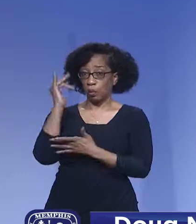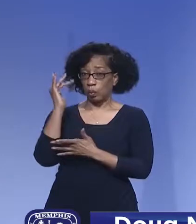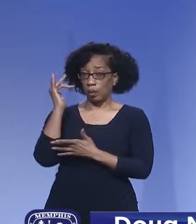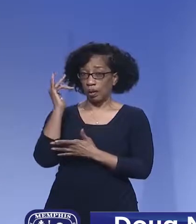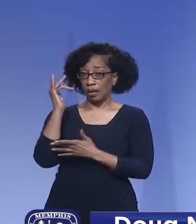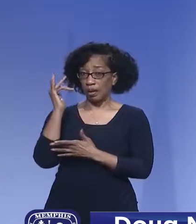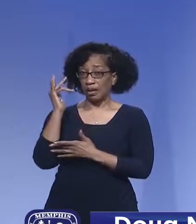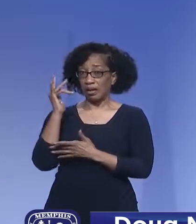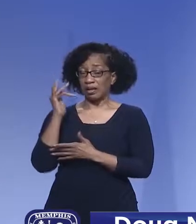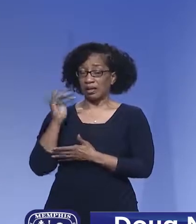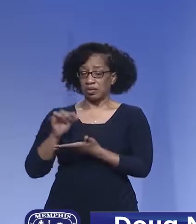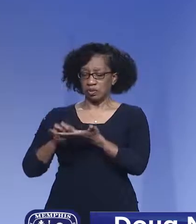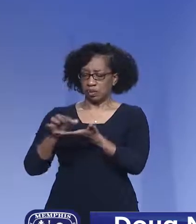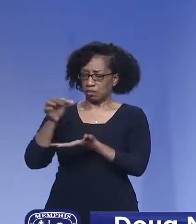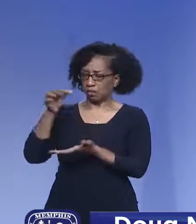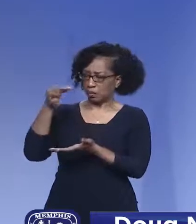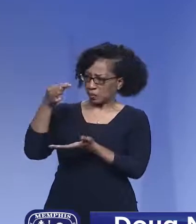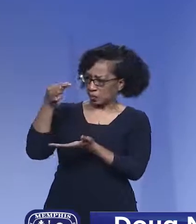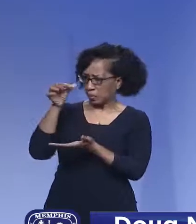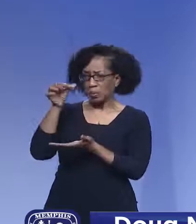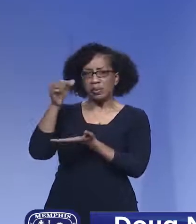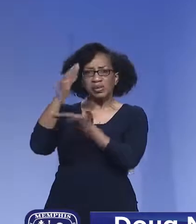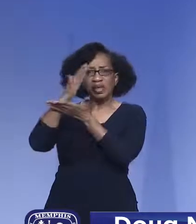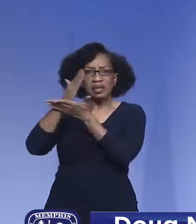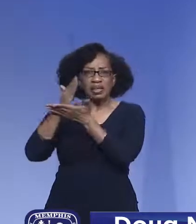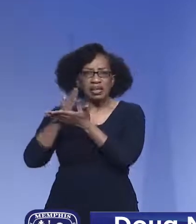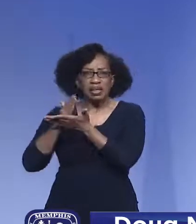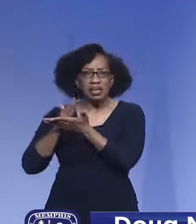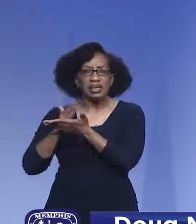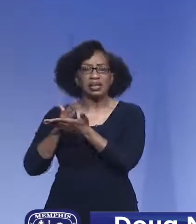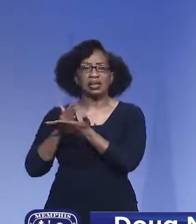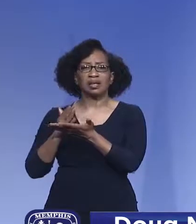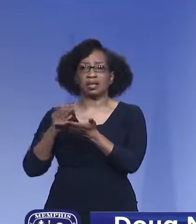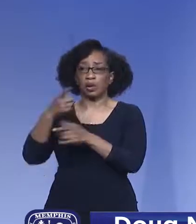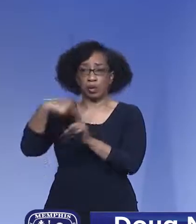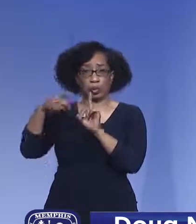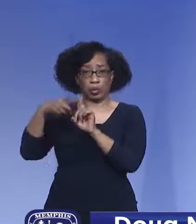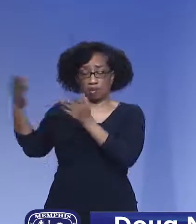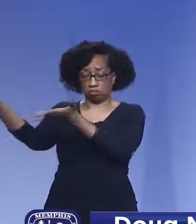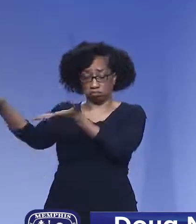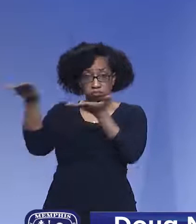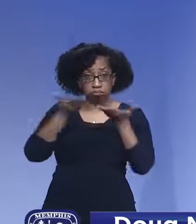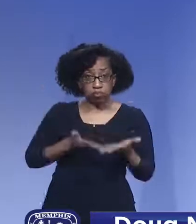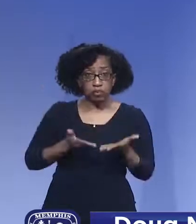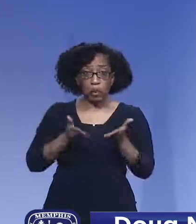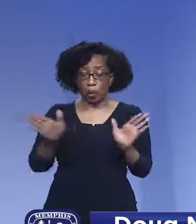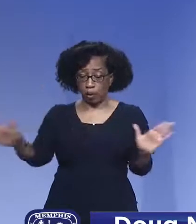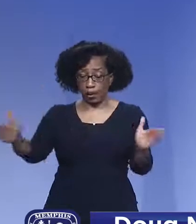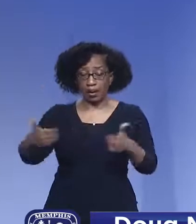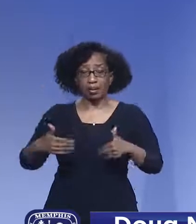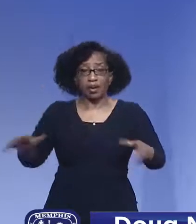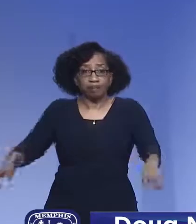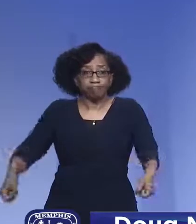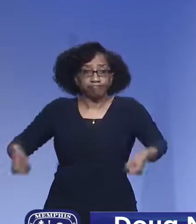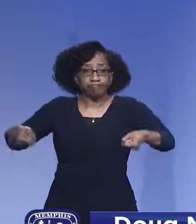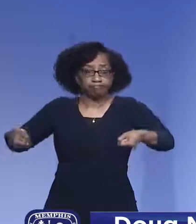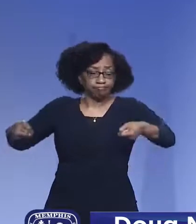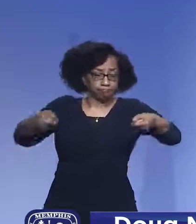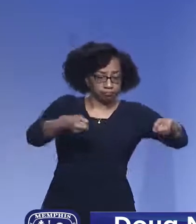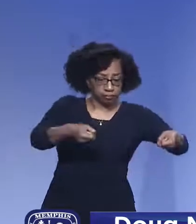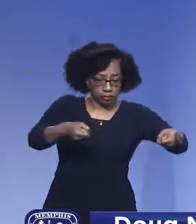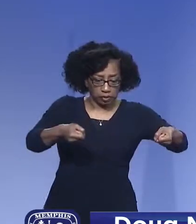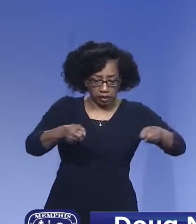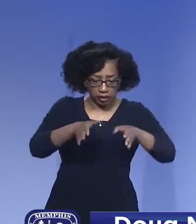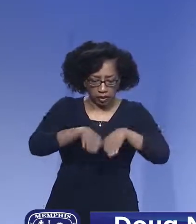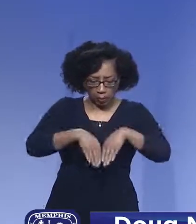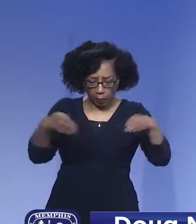been cracked or broken, either in transport or as they were being moved from case to case. About another 30 to